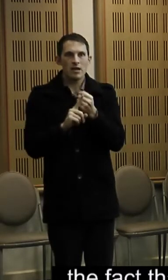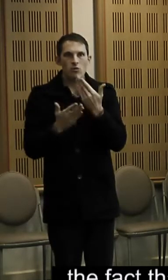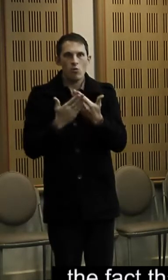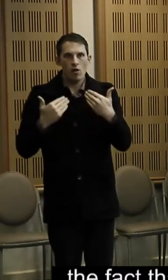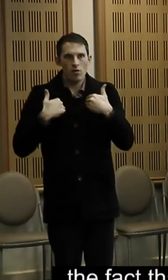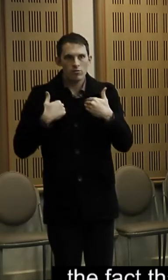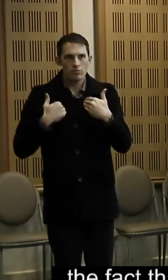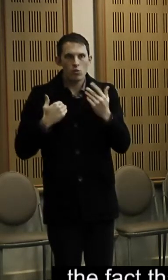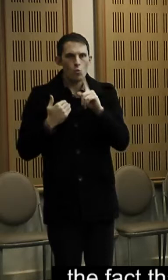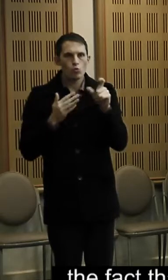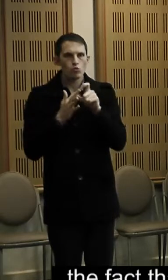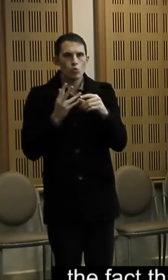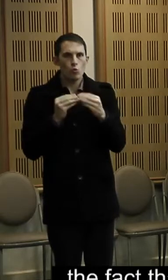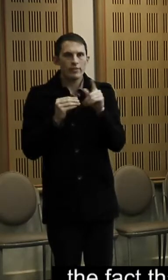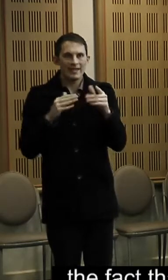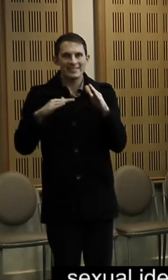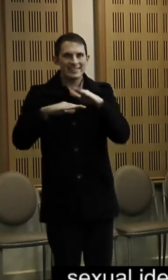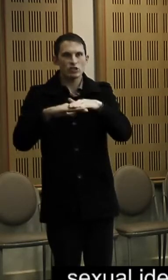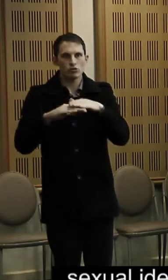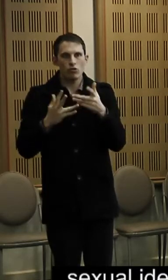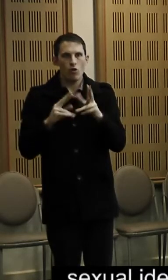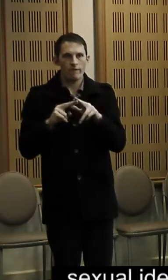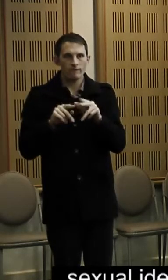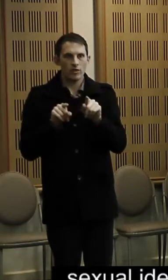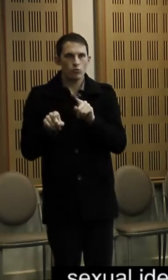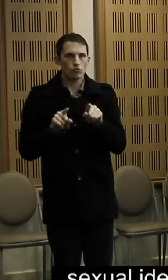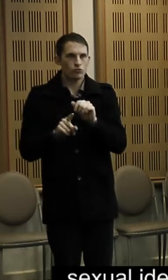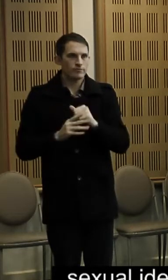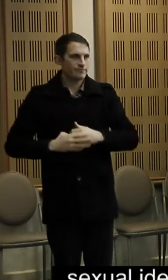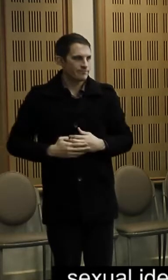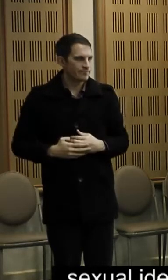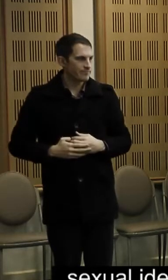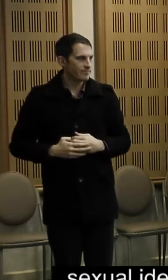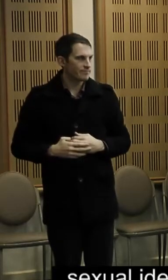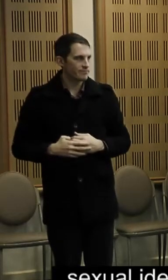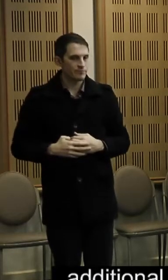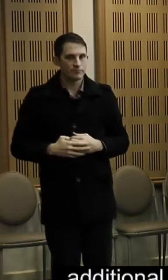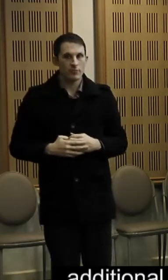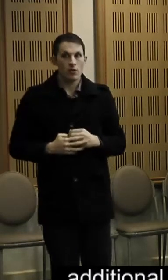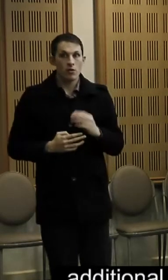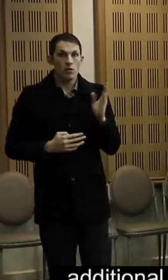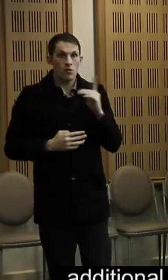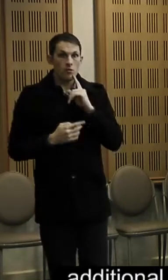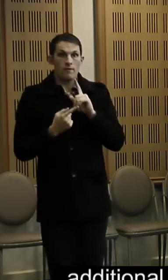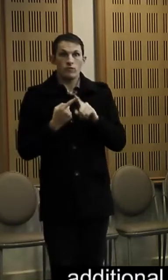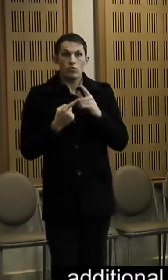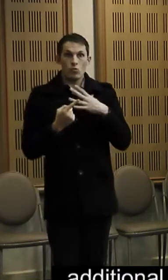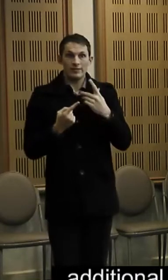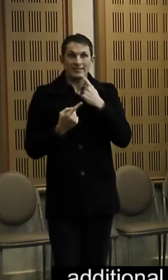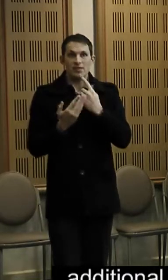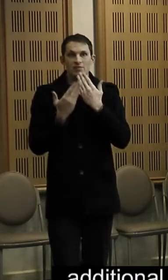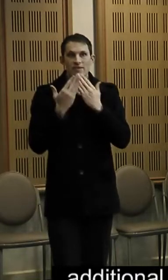at the intersections of those spaces. Yep. So firstly, thank you for your question.